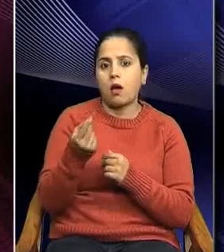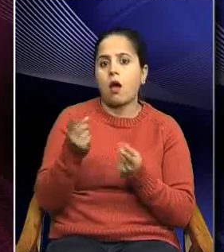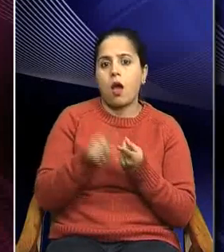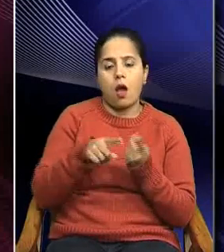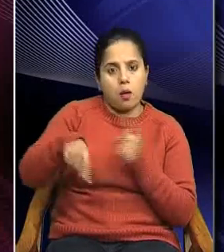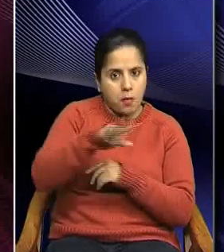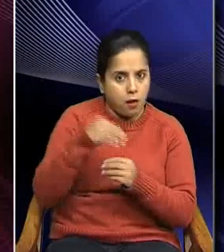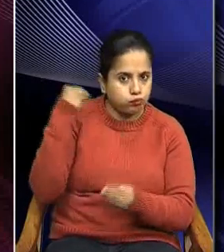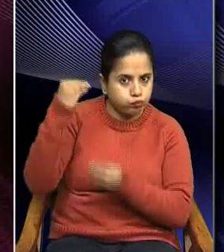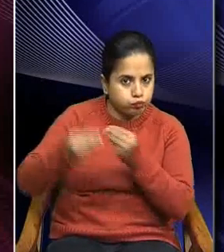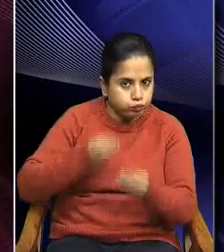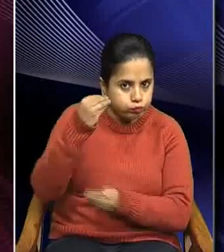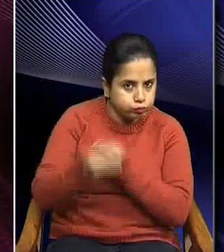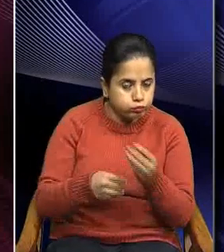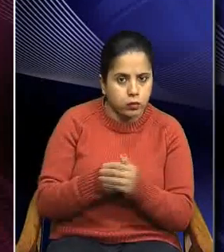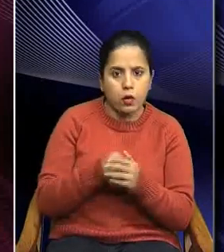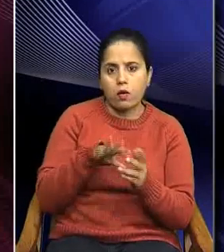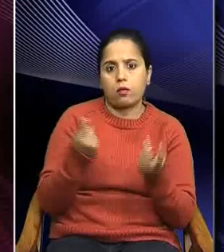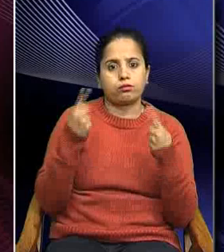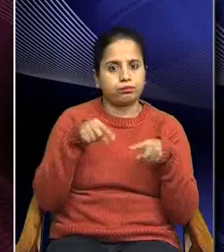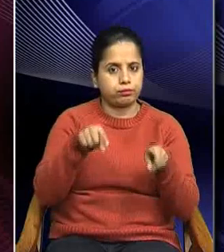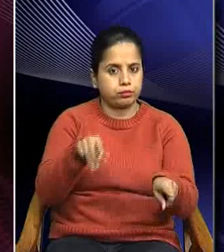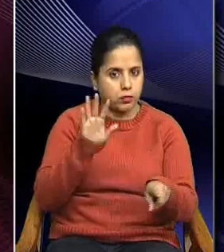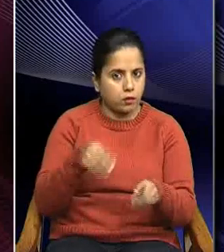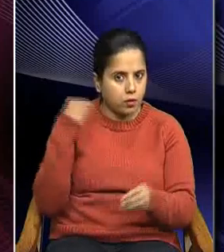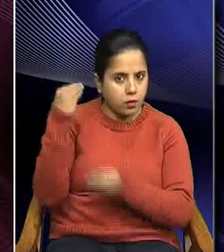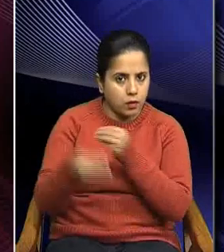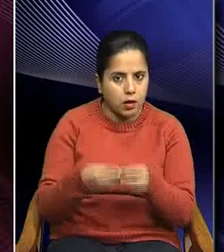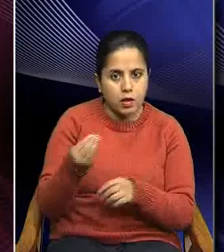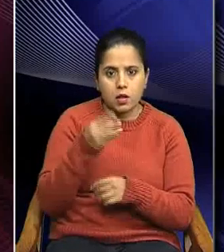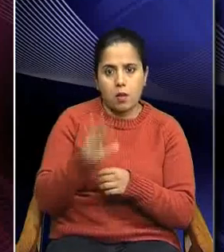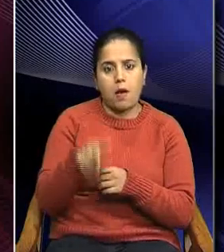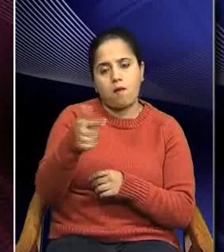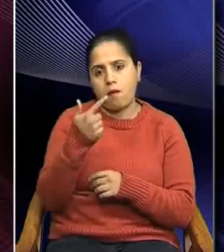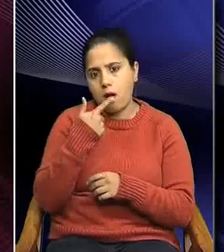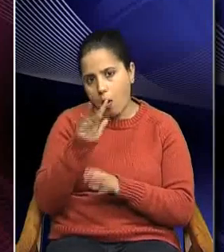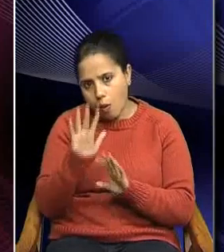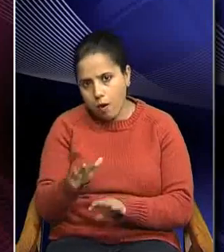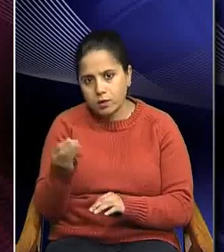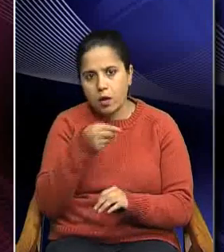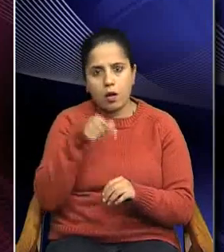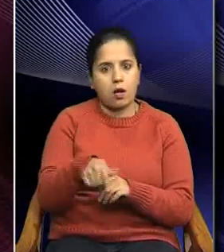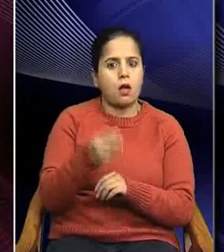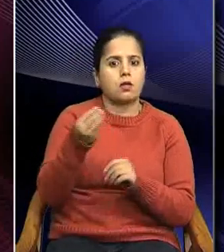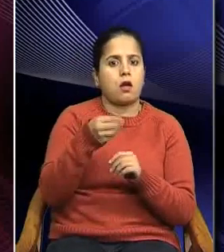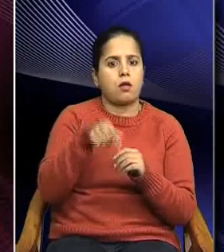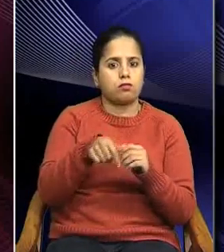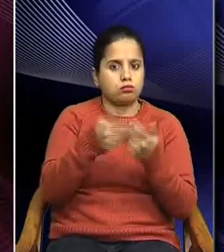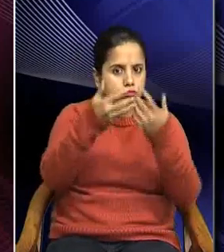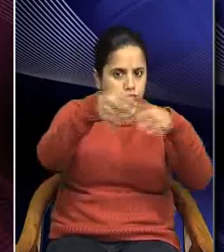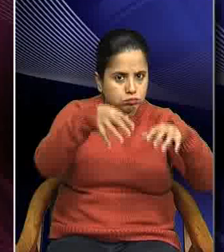traditions, there are parallel traditions, some are allowed to exist, some are subverted, some